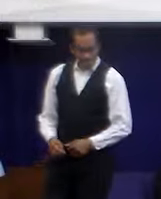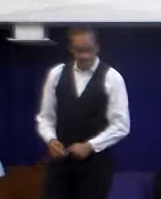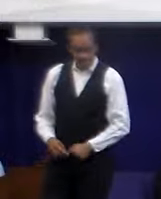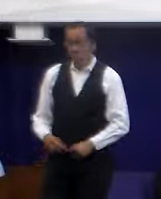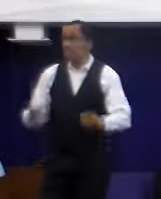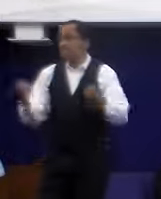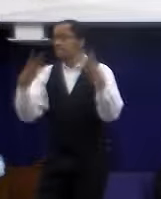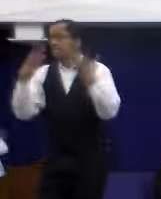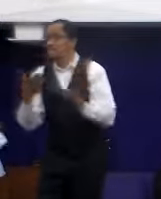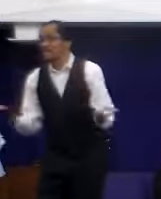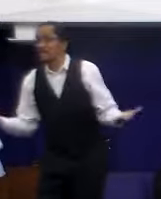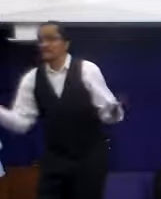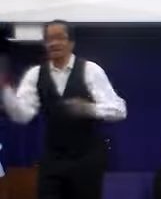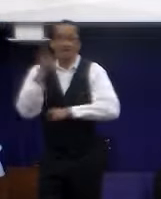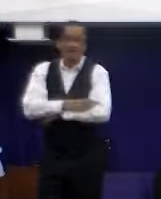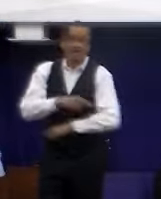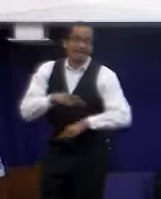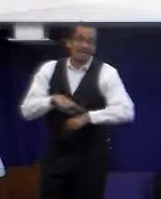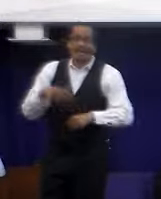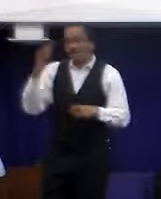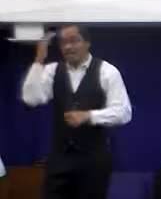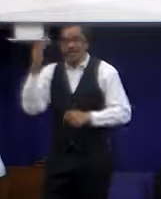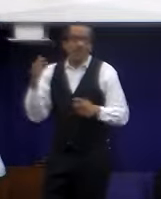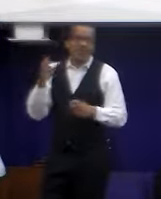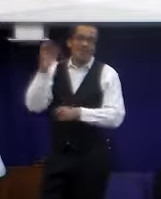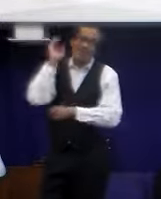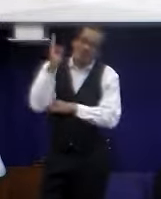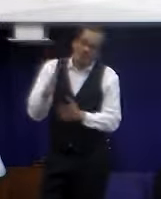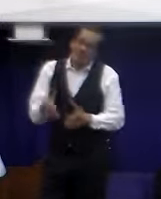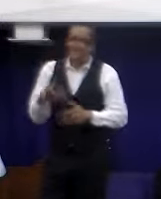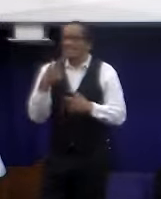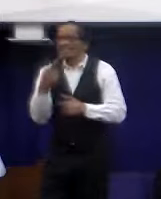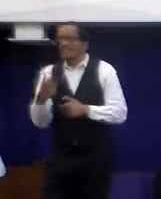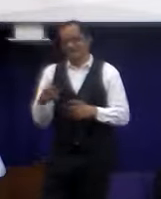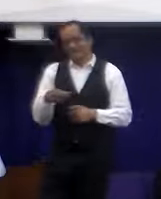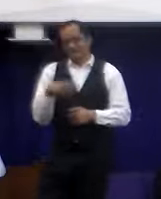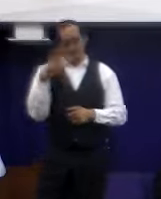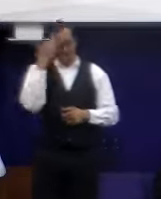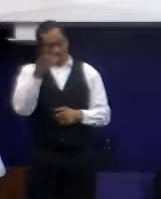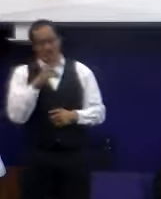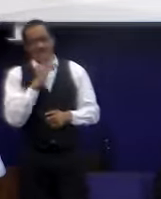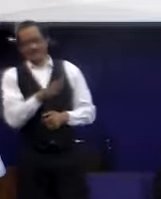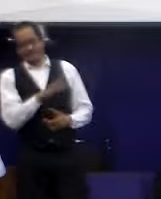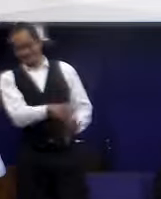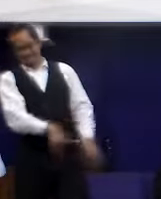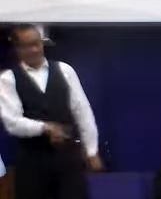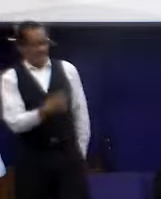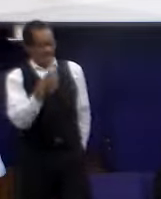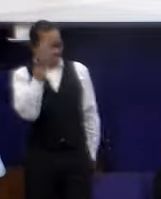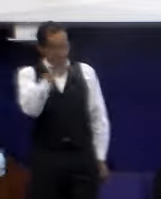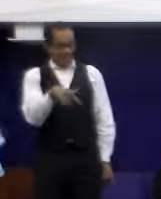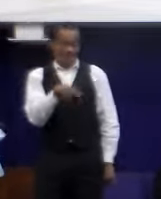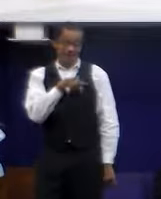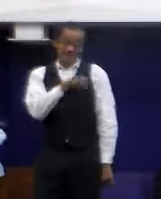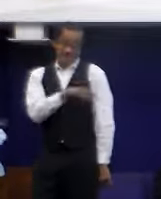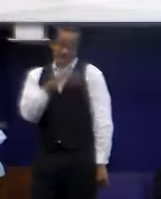to say. They don't know what he's talking about. Amen. Oh, I know more than you know.